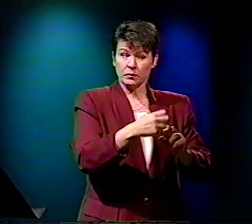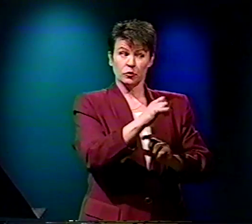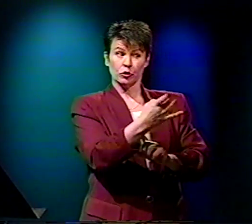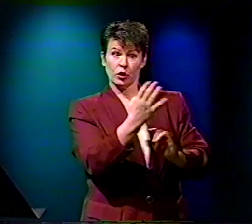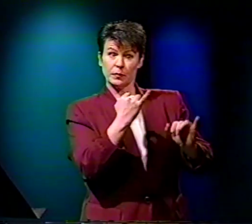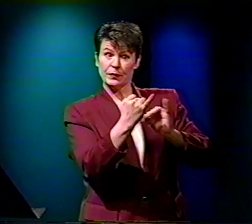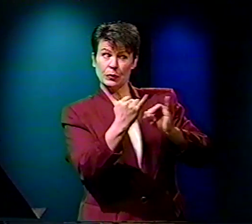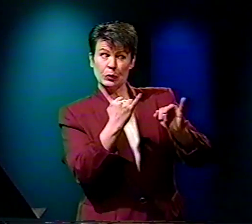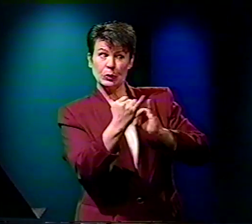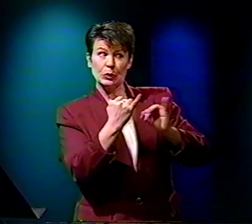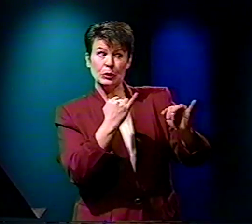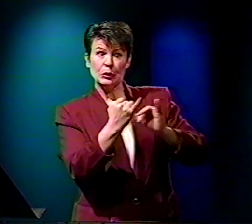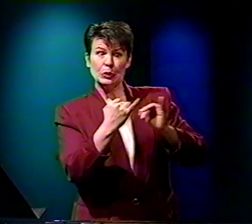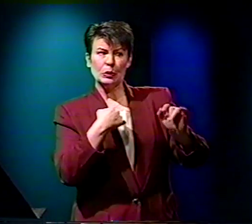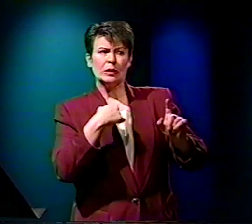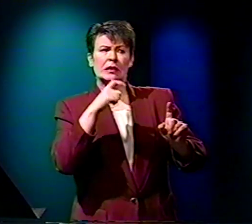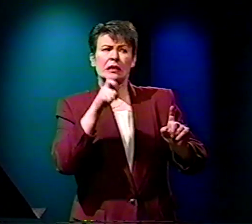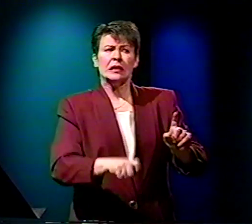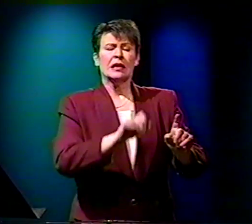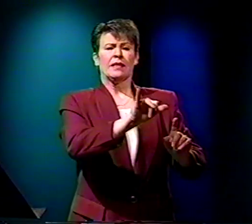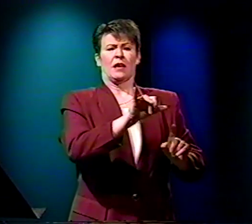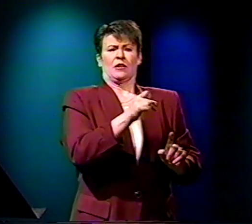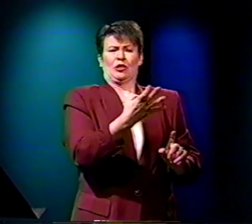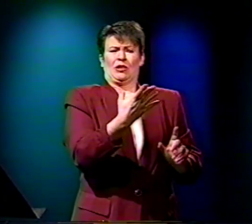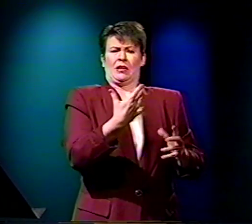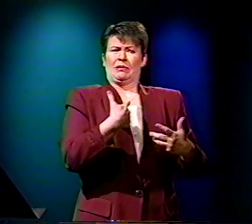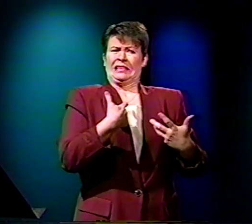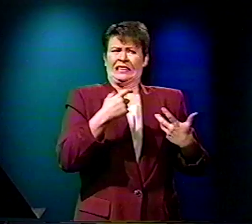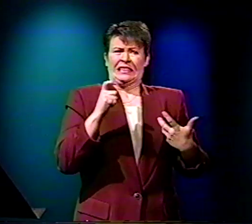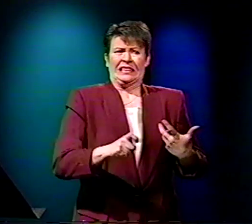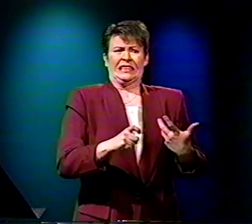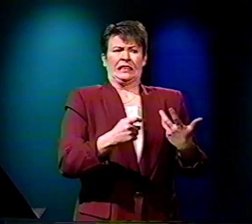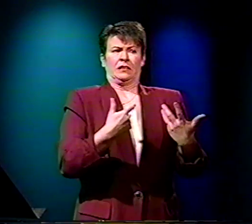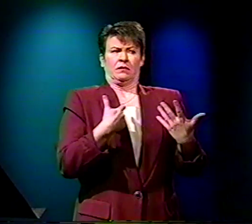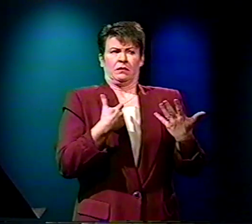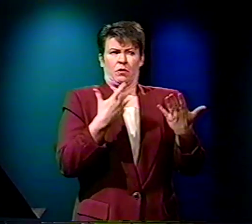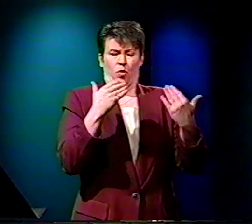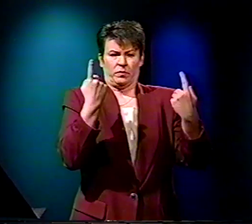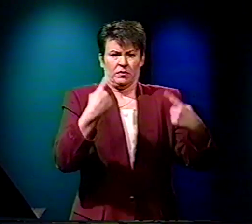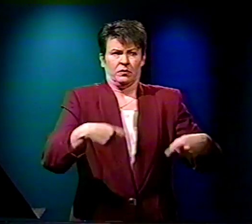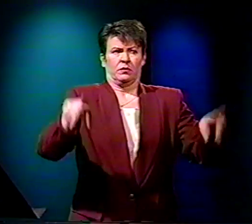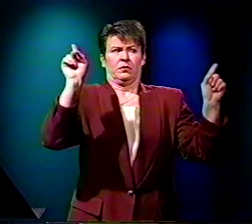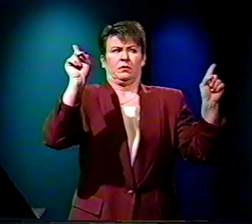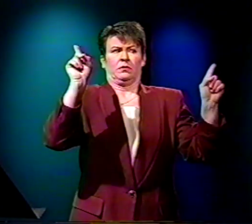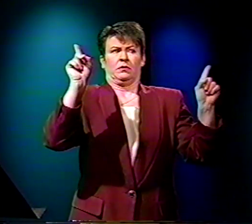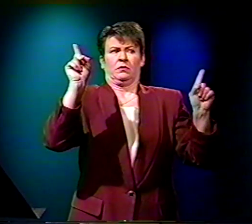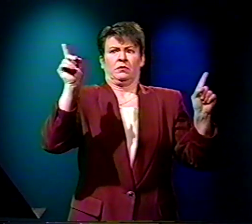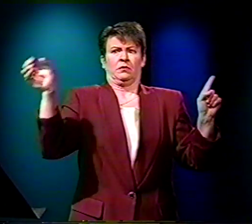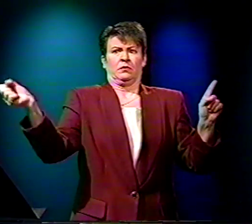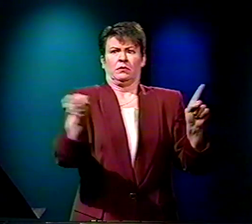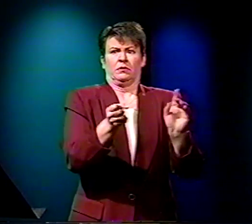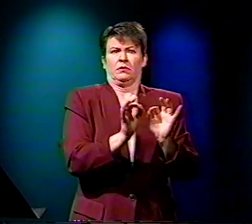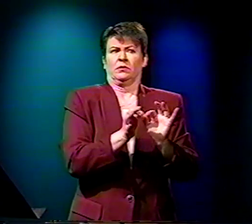Why are they calling an interpreter? Is it for a job situation or a problem, a job interview, and they're